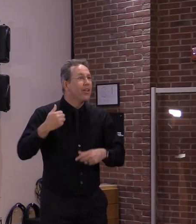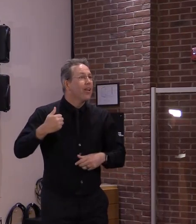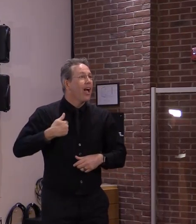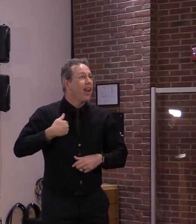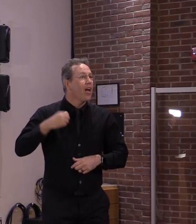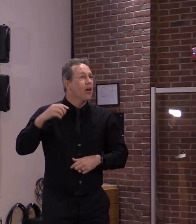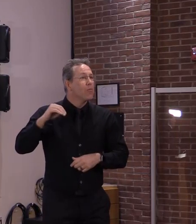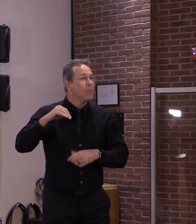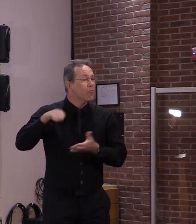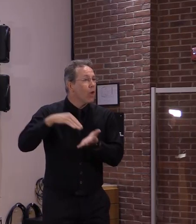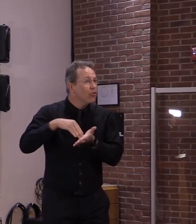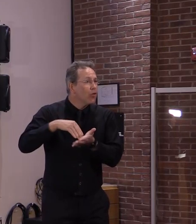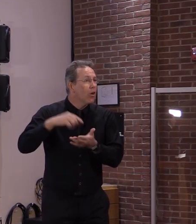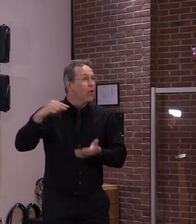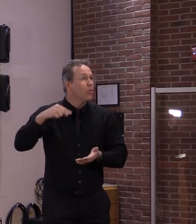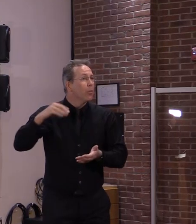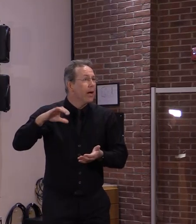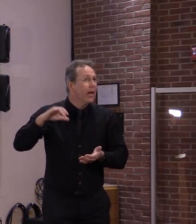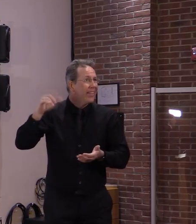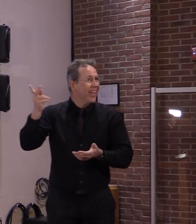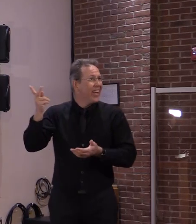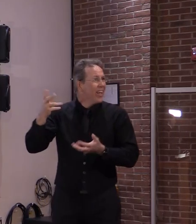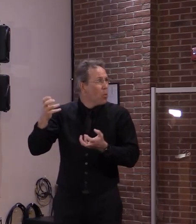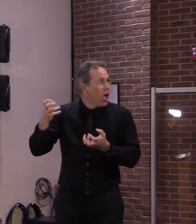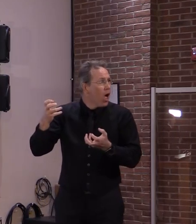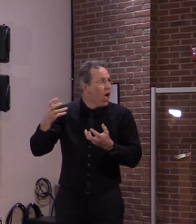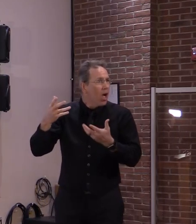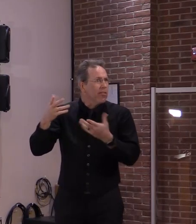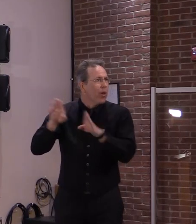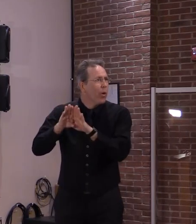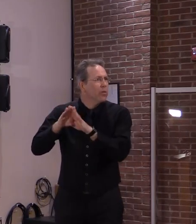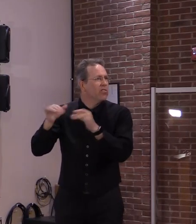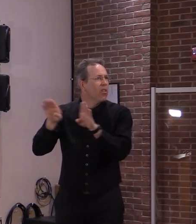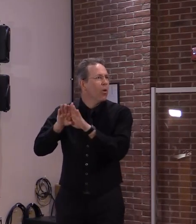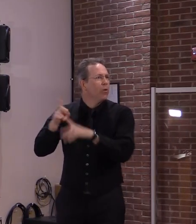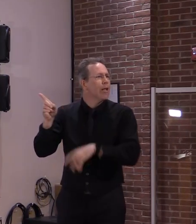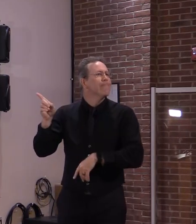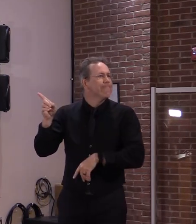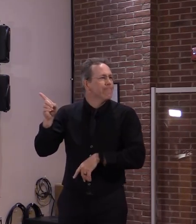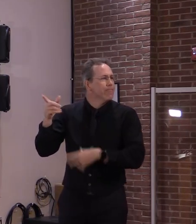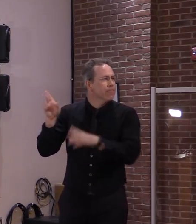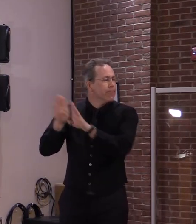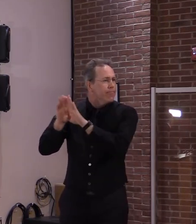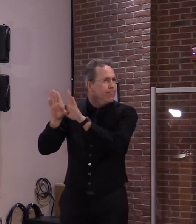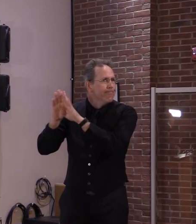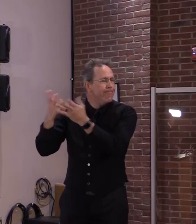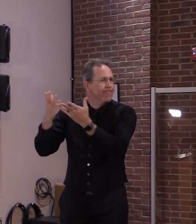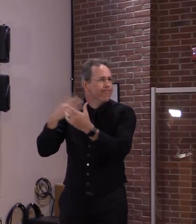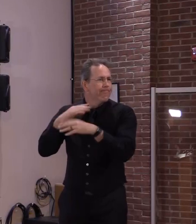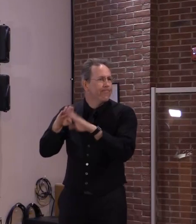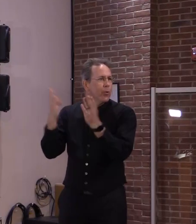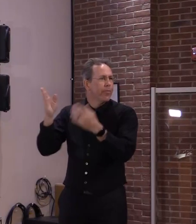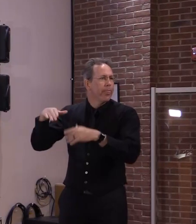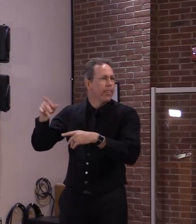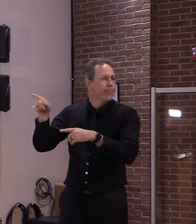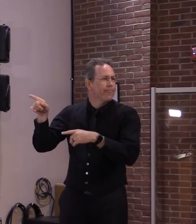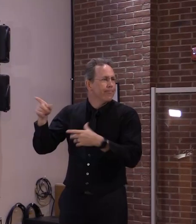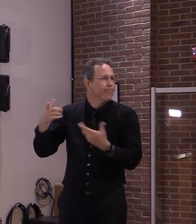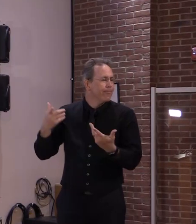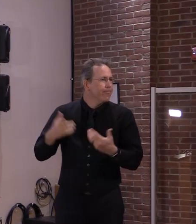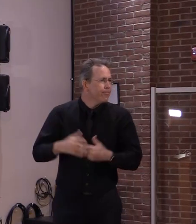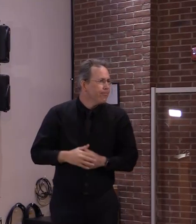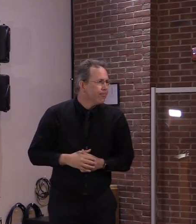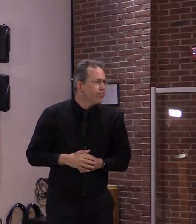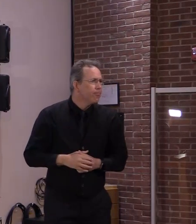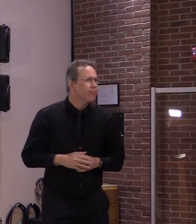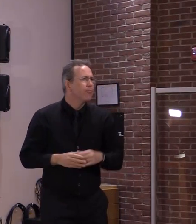So I'm not sensing that that's going to be any time soon, certainly not this month. You know, I guess